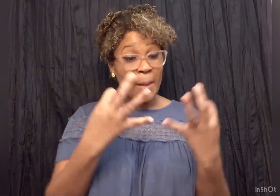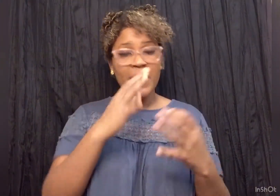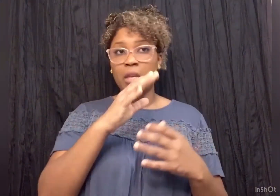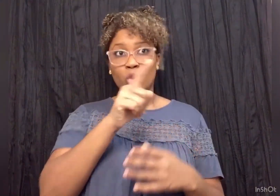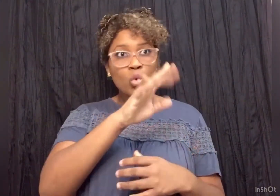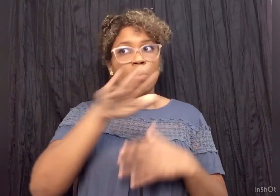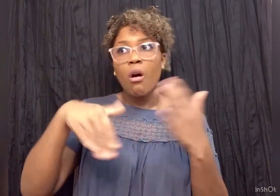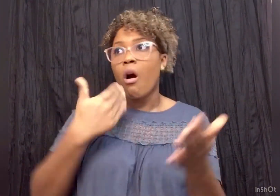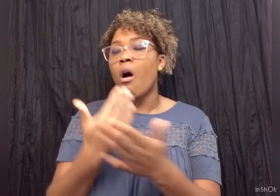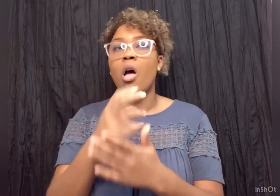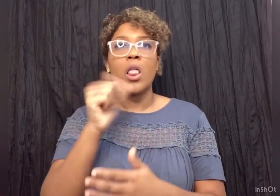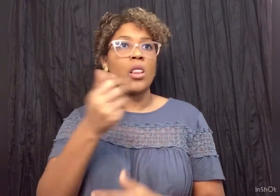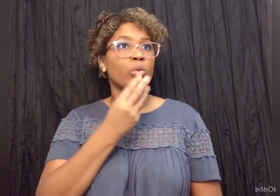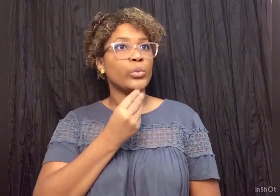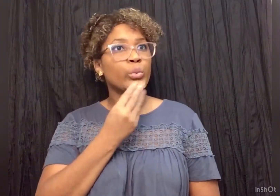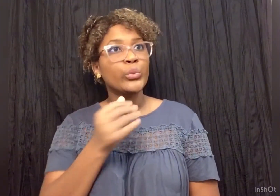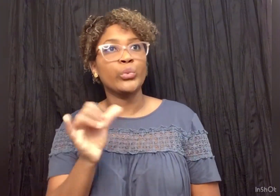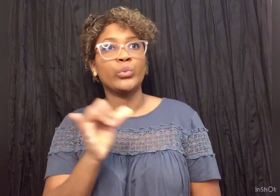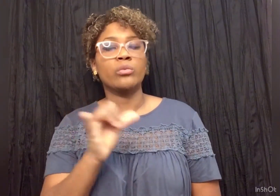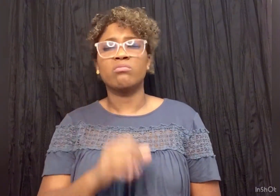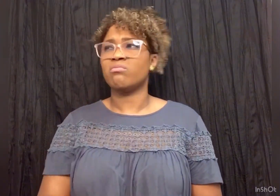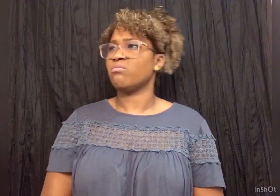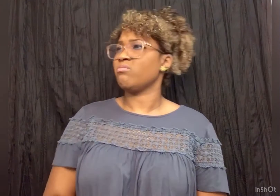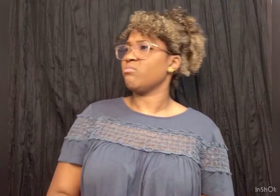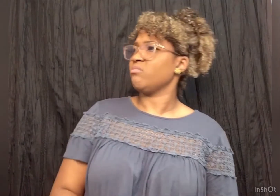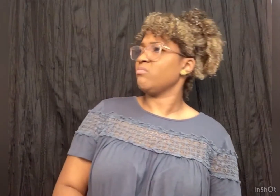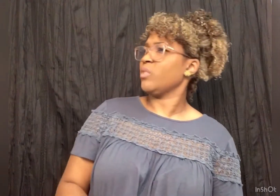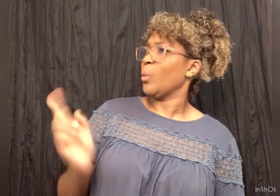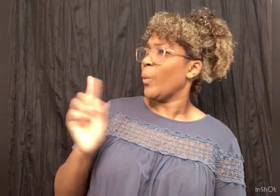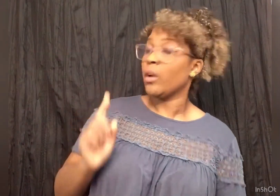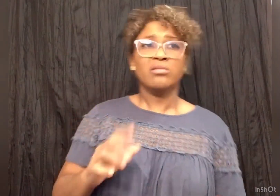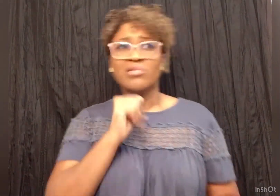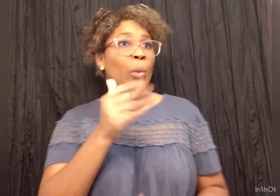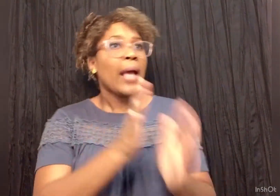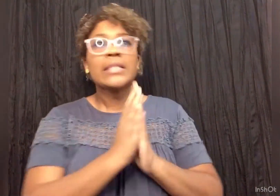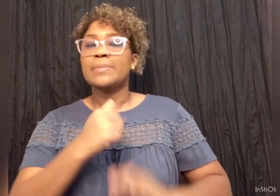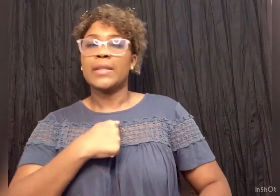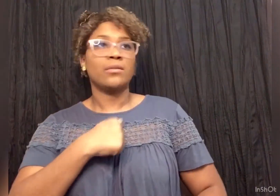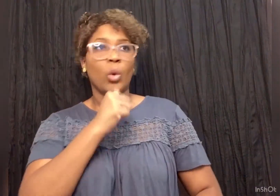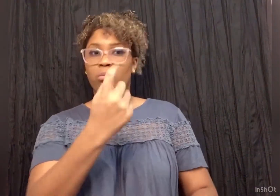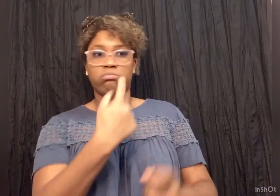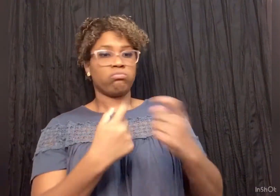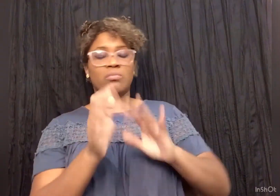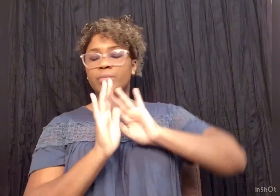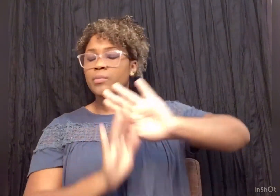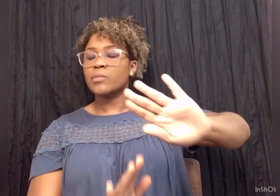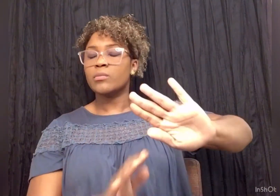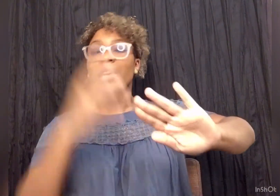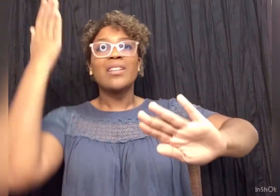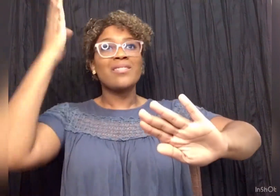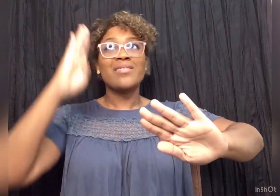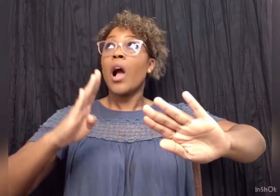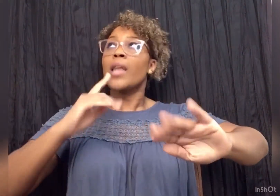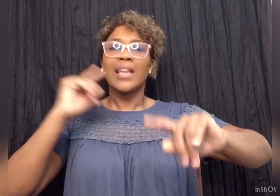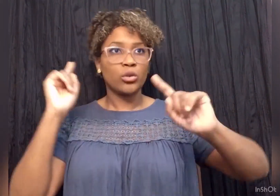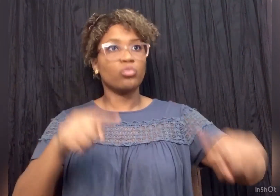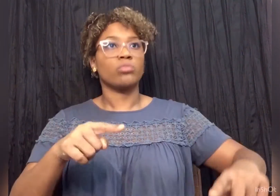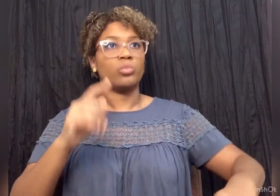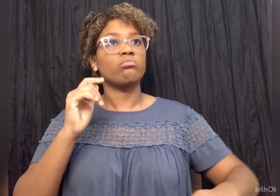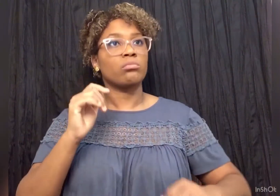Jews." "Where to? Please don't ask me, sir. Don't ask questions. God alone could answer you. For heaven's sake, get up."